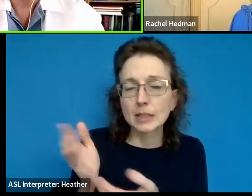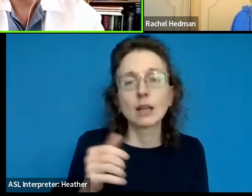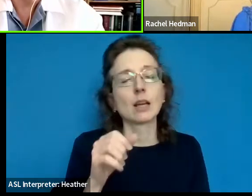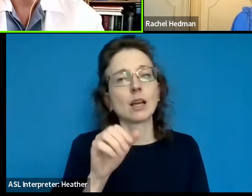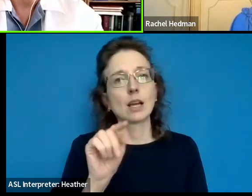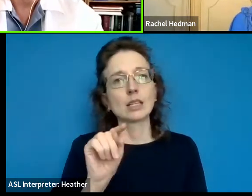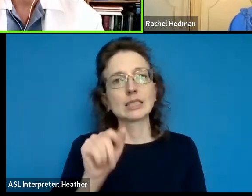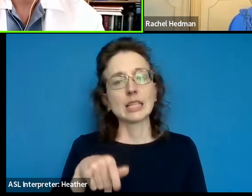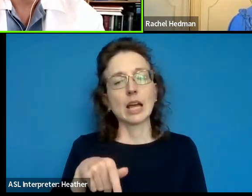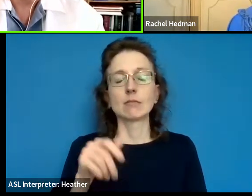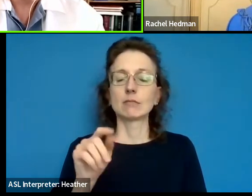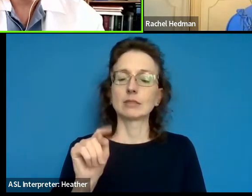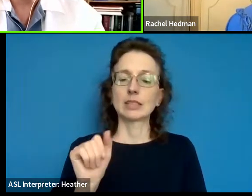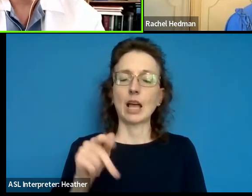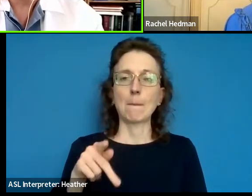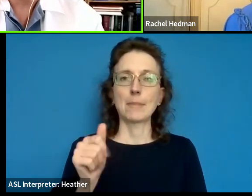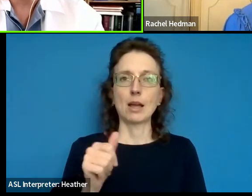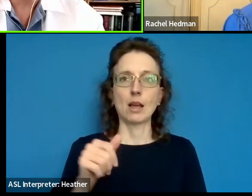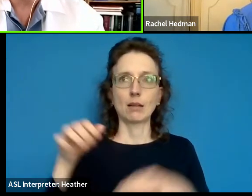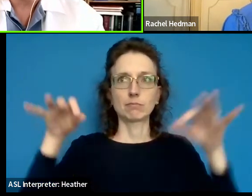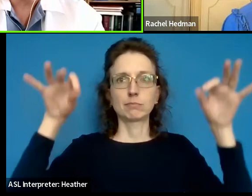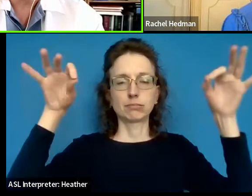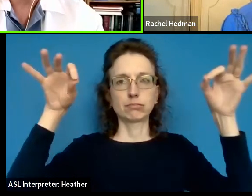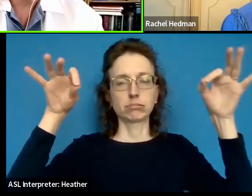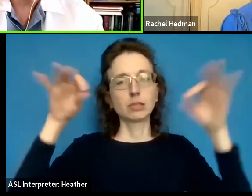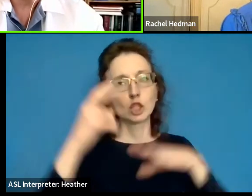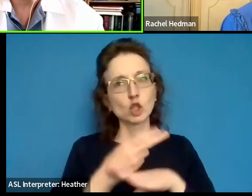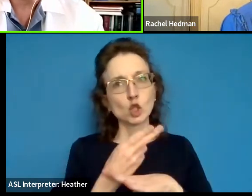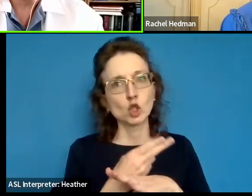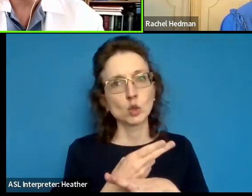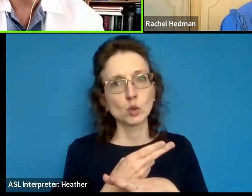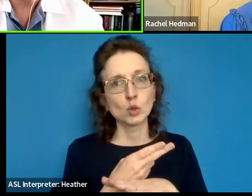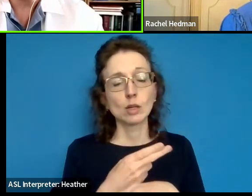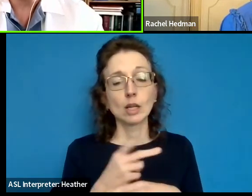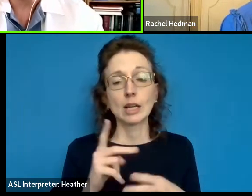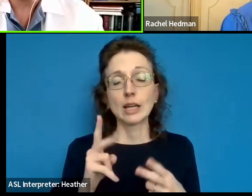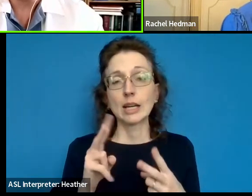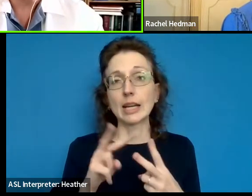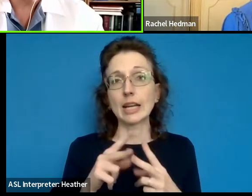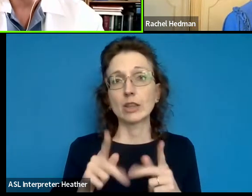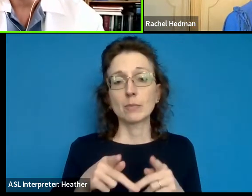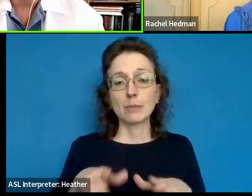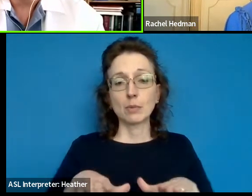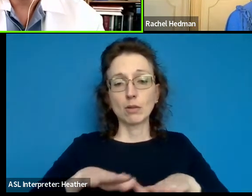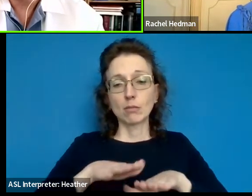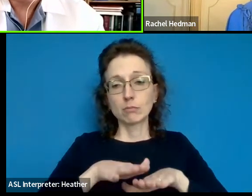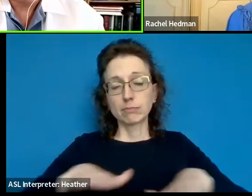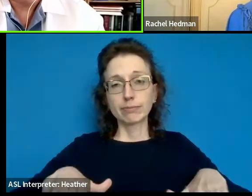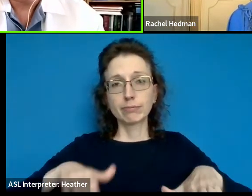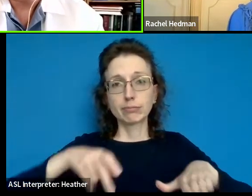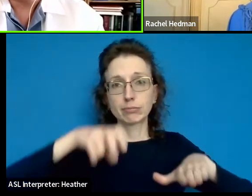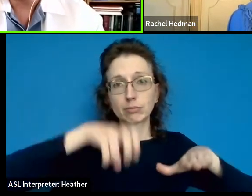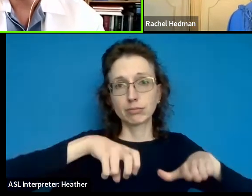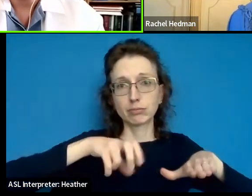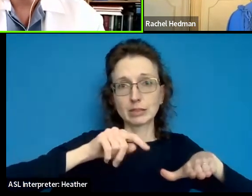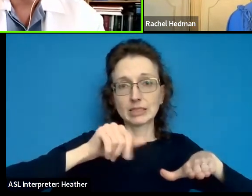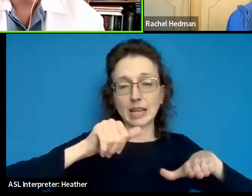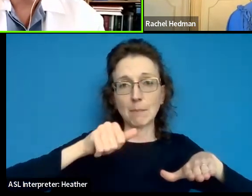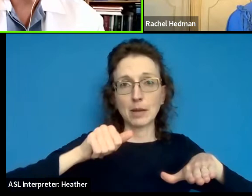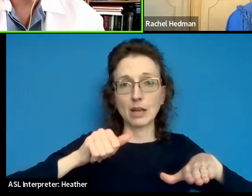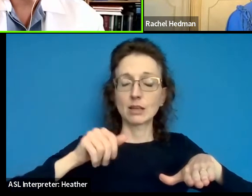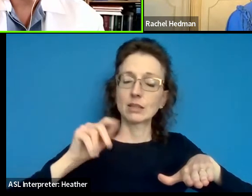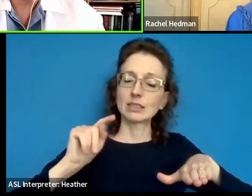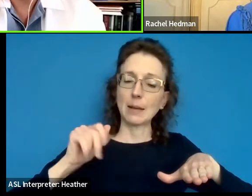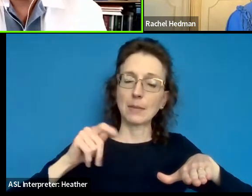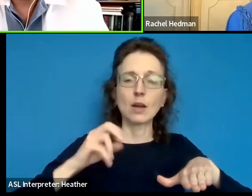Definitely is used because people are either sitting on the tapa or they're sitting on a mat when the story are told. So